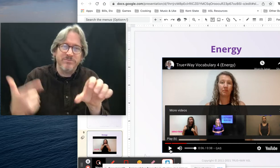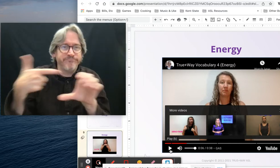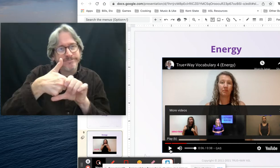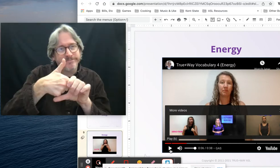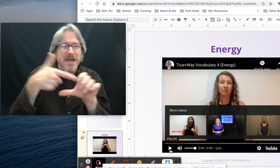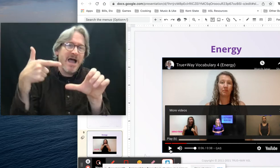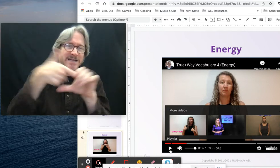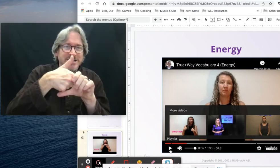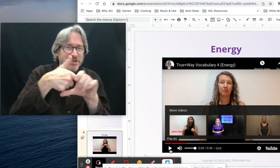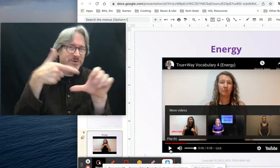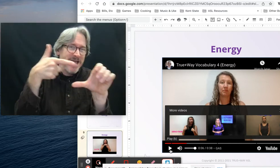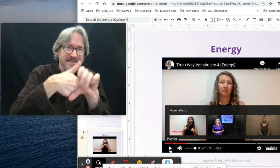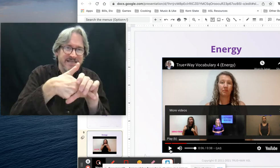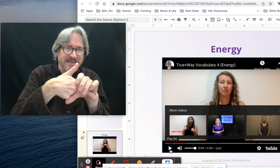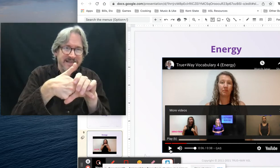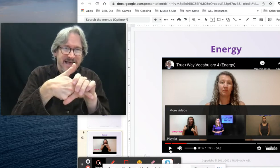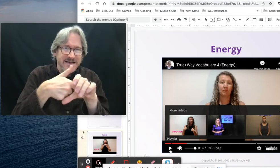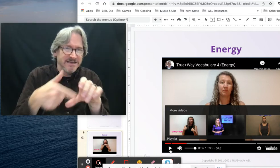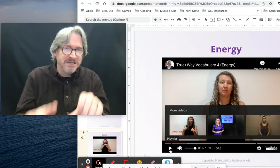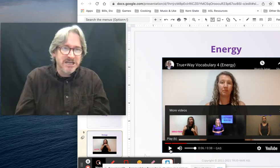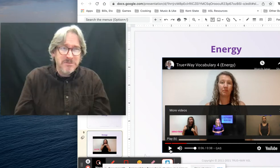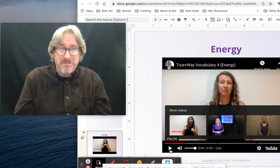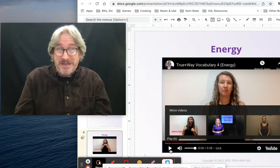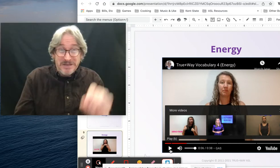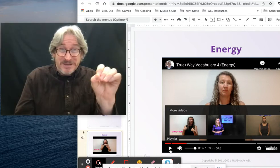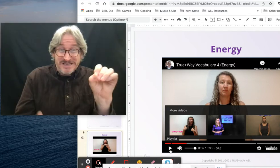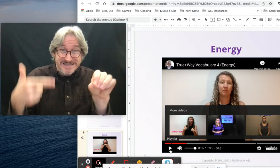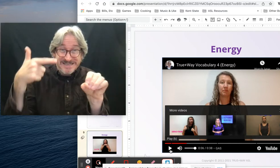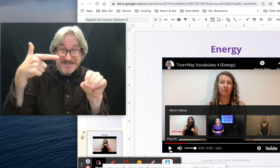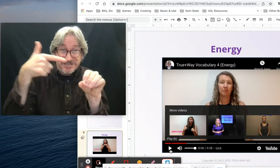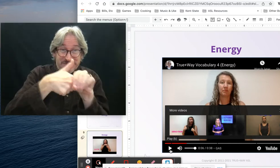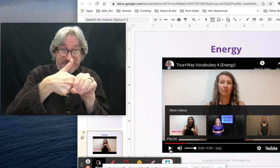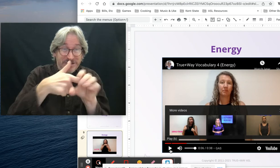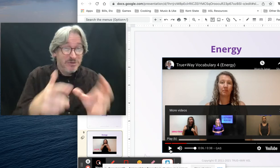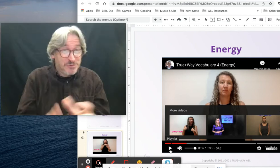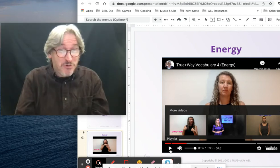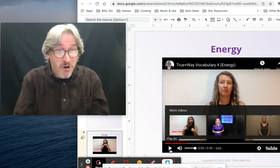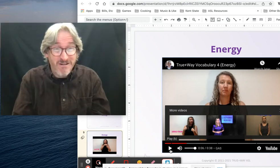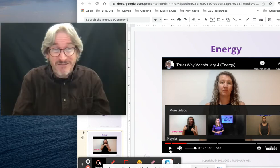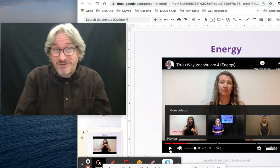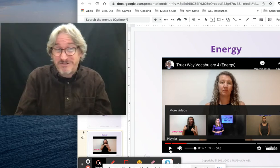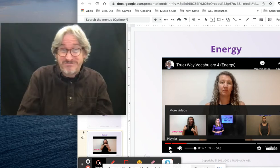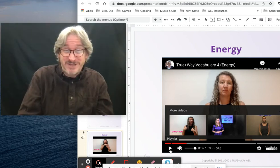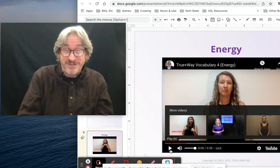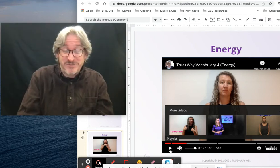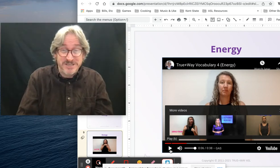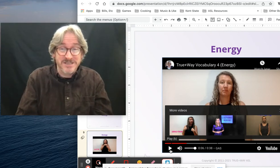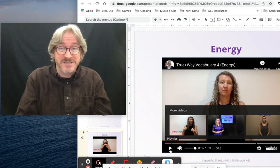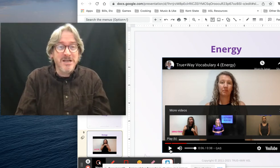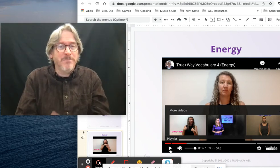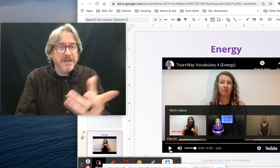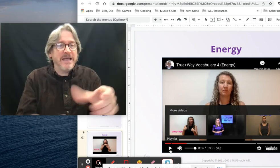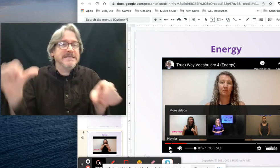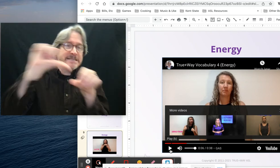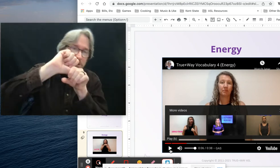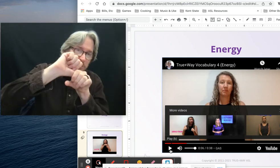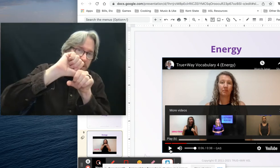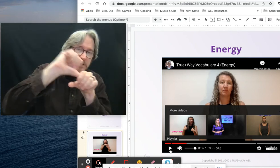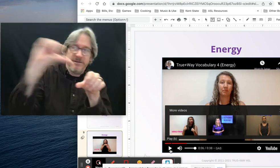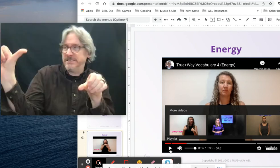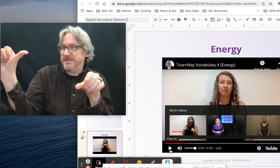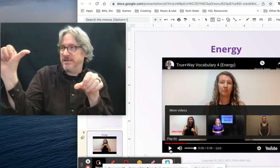guess I do. I tend to do gas like that, mainly because this just feels wrong for obvious reasons. But the idea